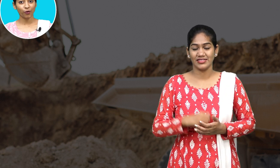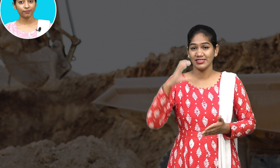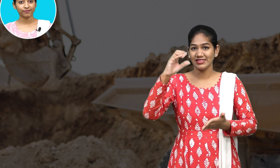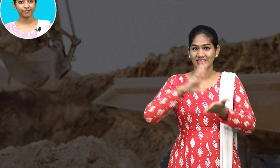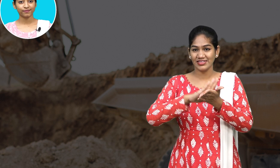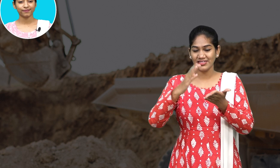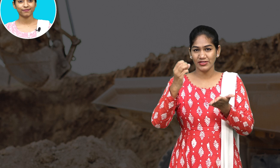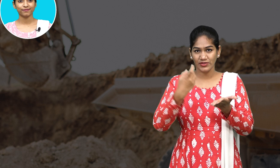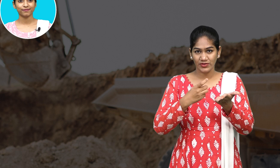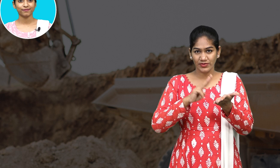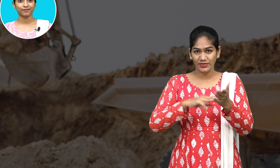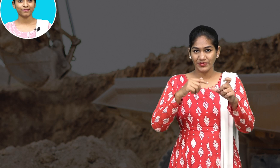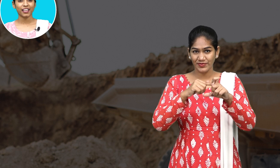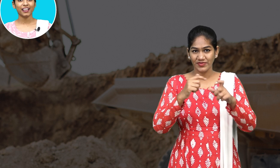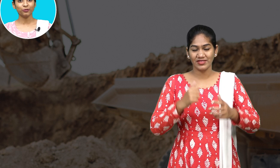chrome,